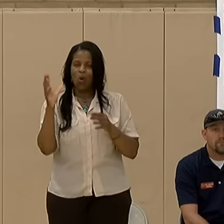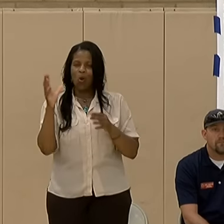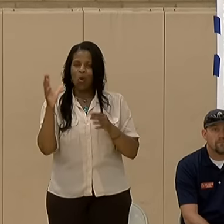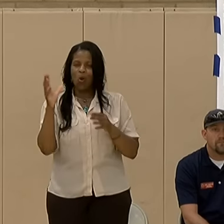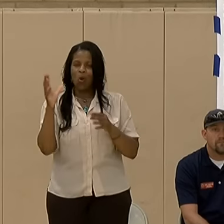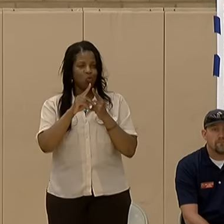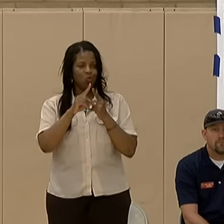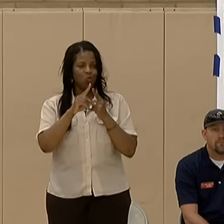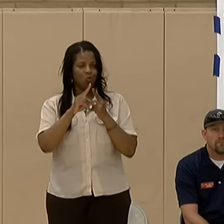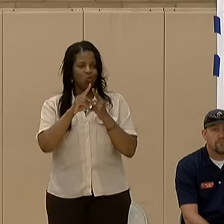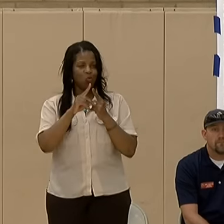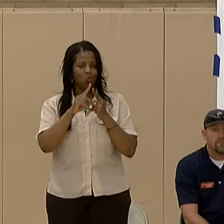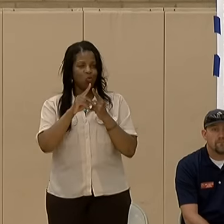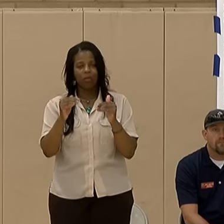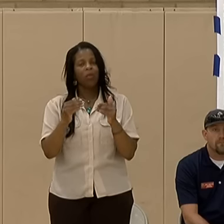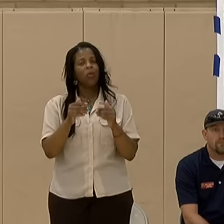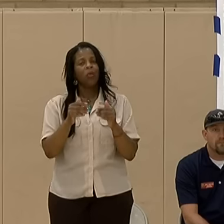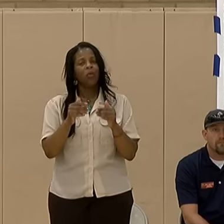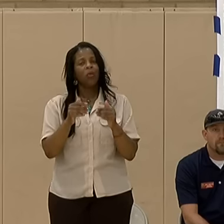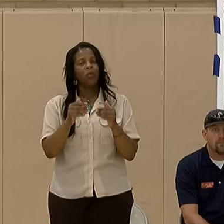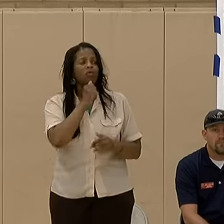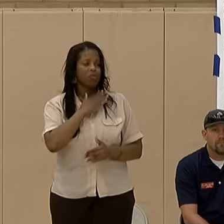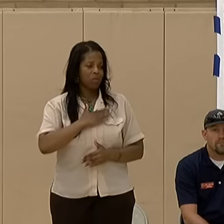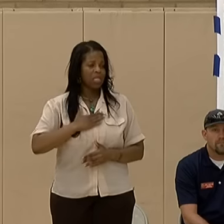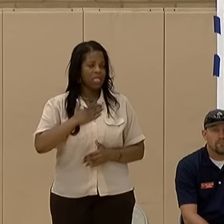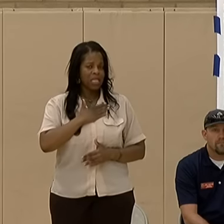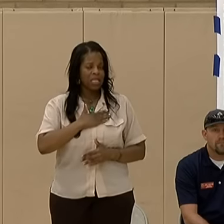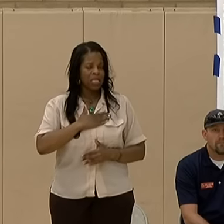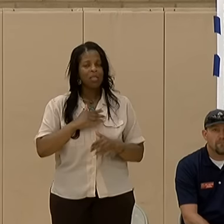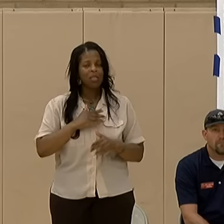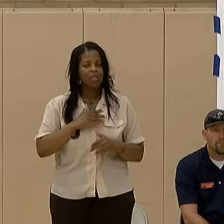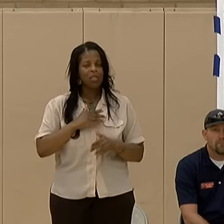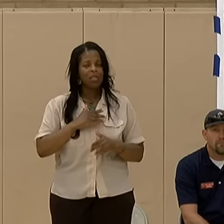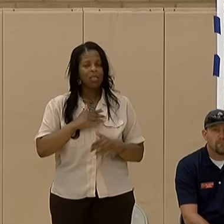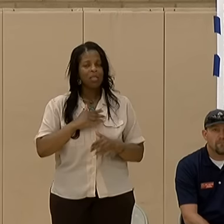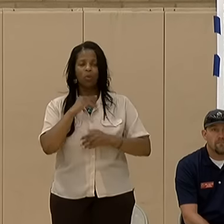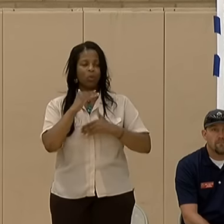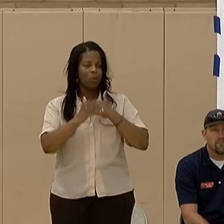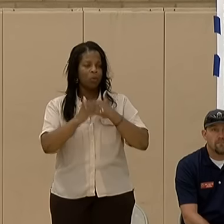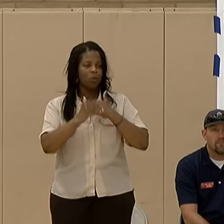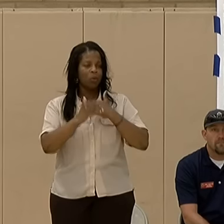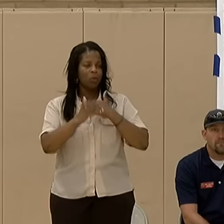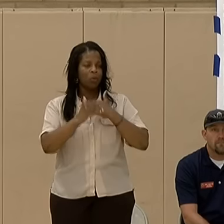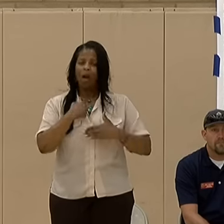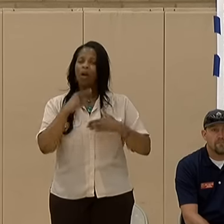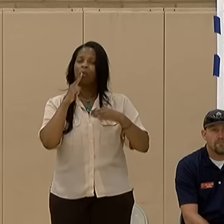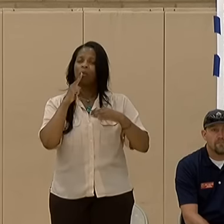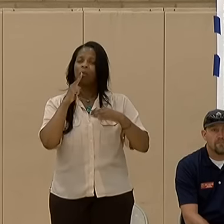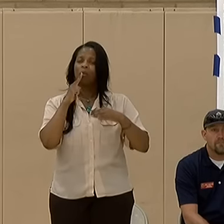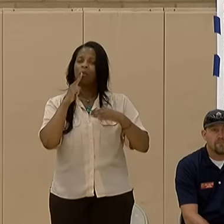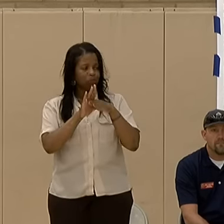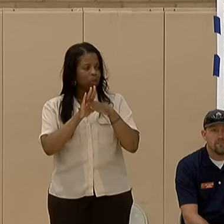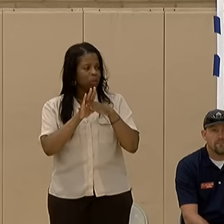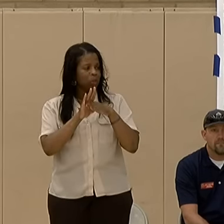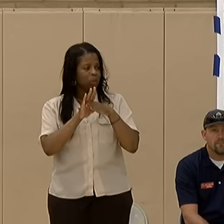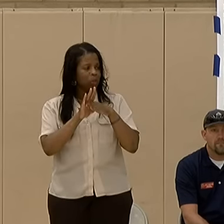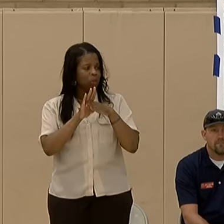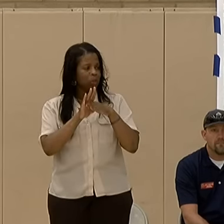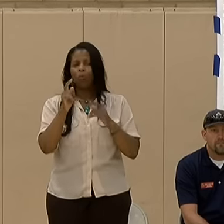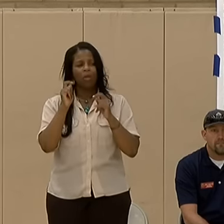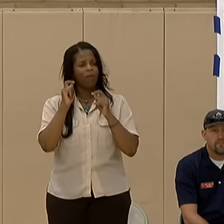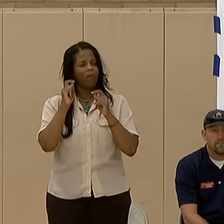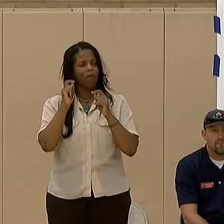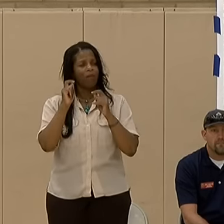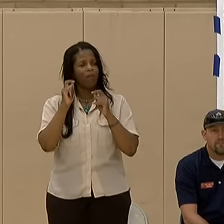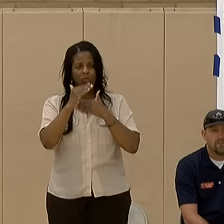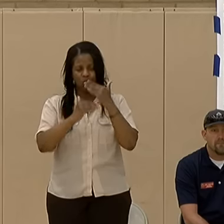Bear with us as we continue to work through this process, and I guarantee you it will be a quick